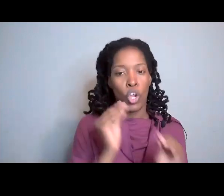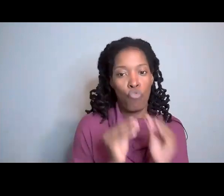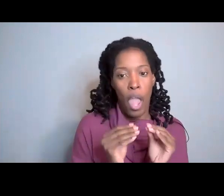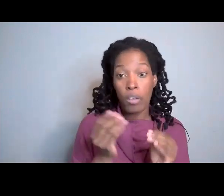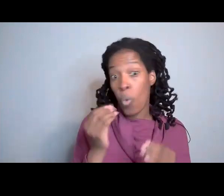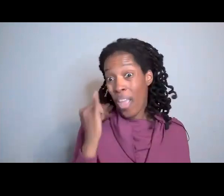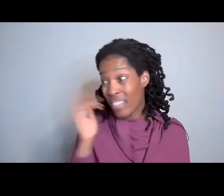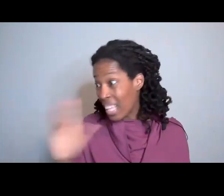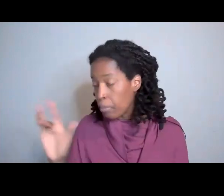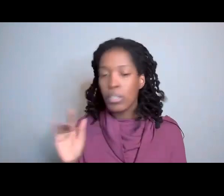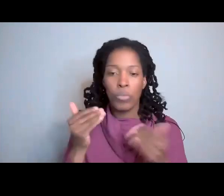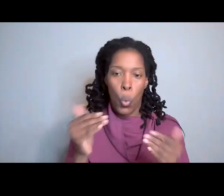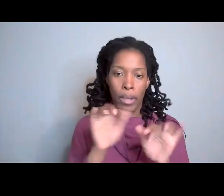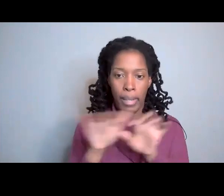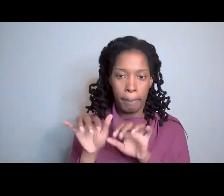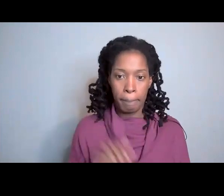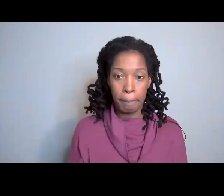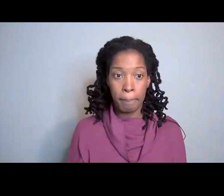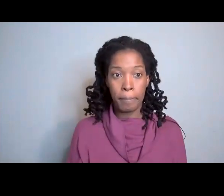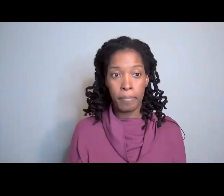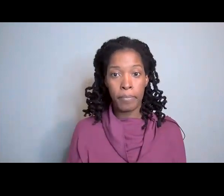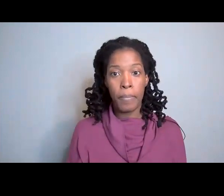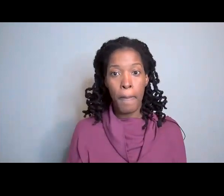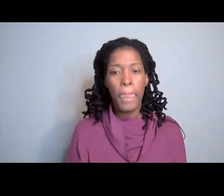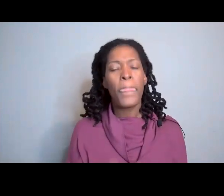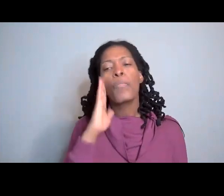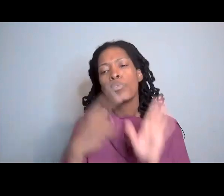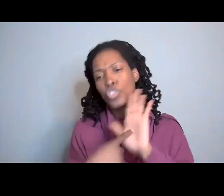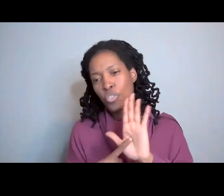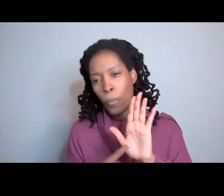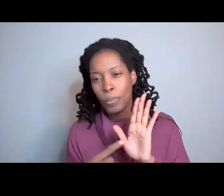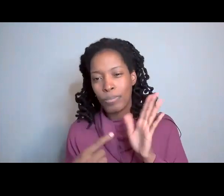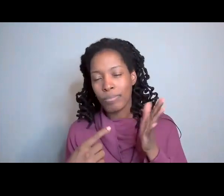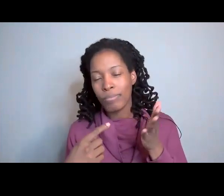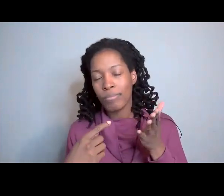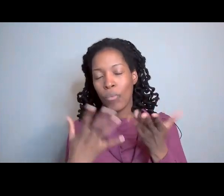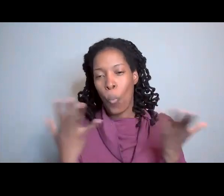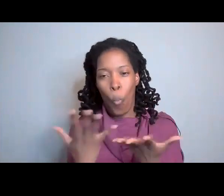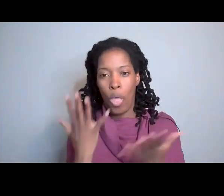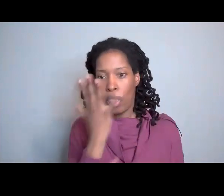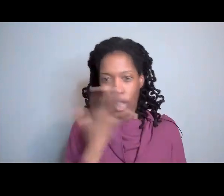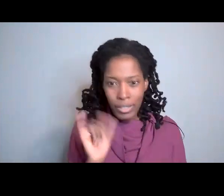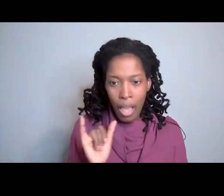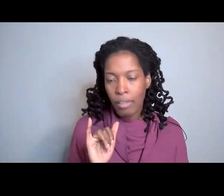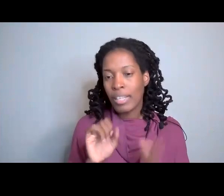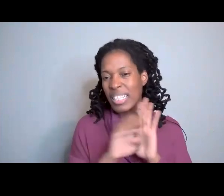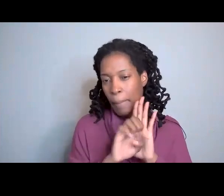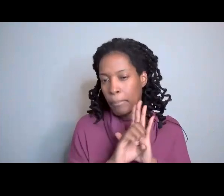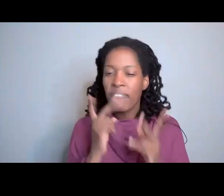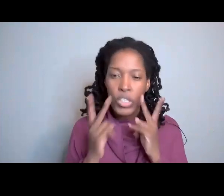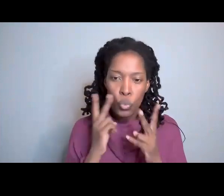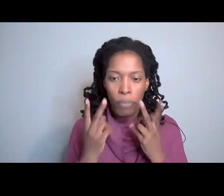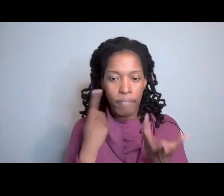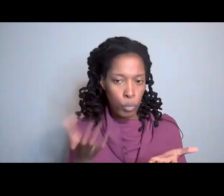slide, please. We're going to give an example and a visual for this. So you must make sure